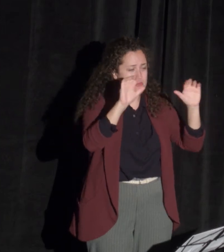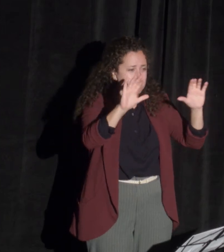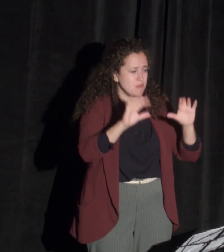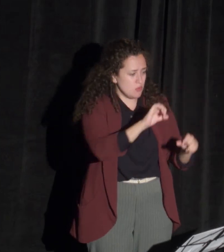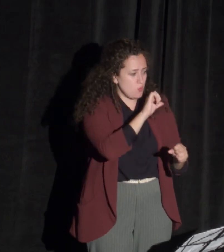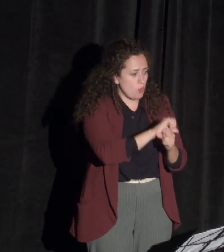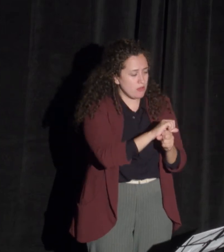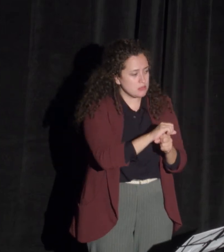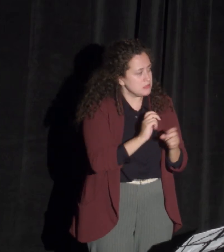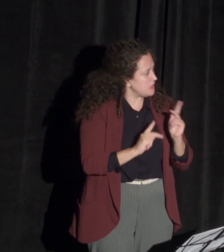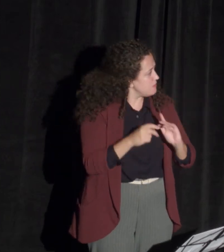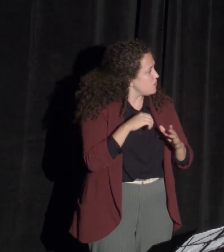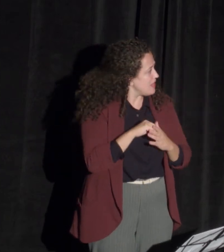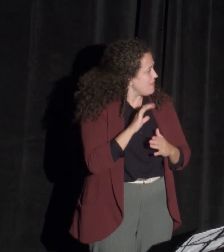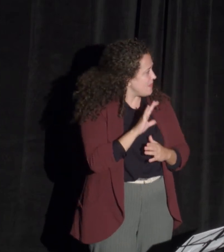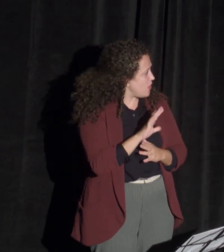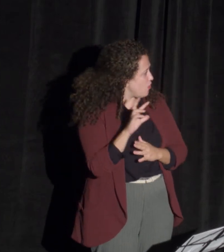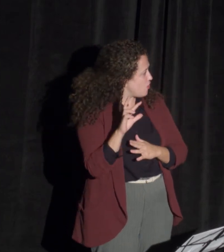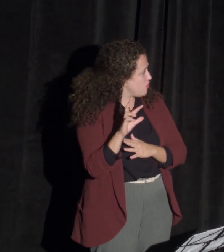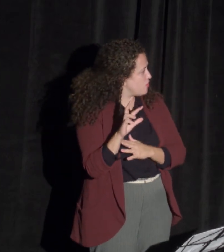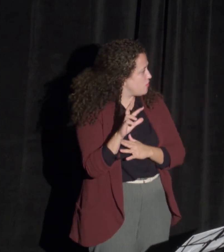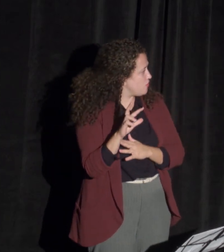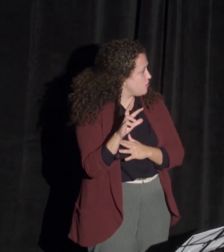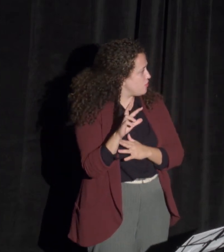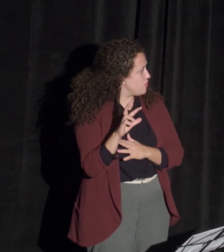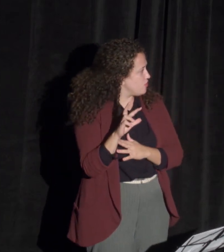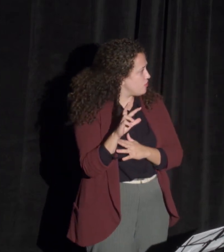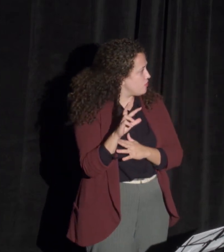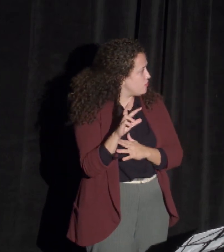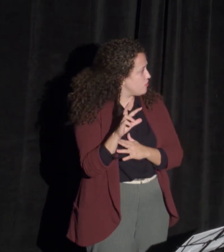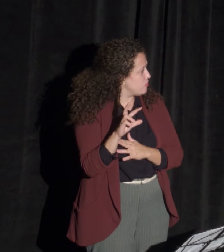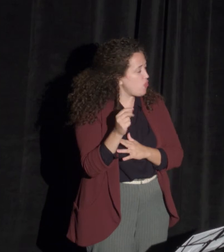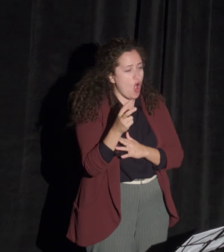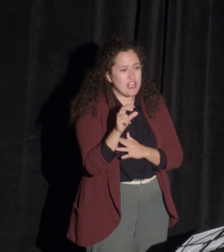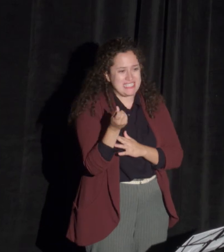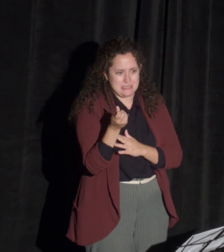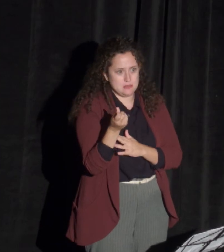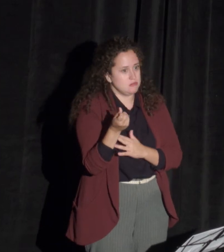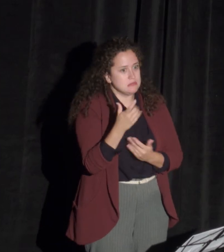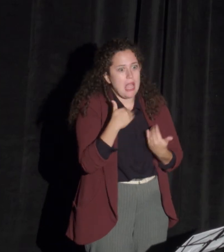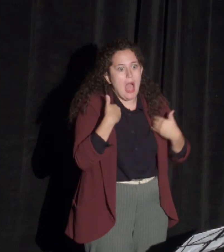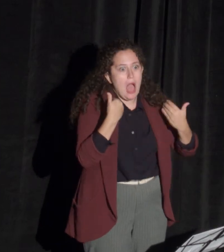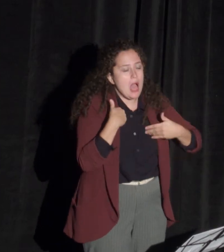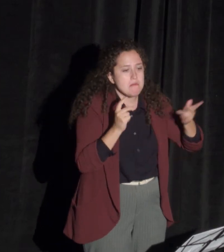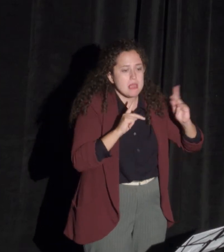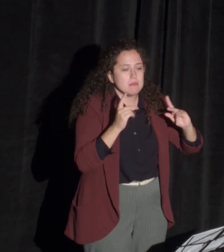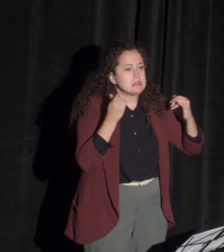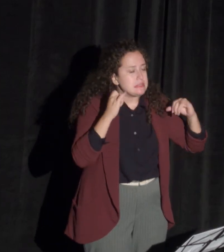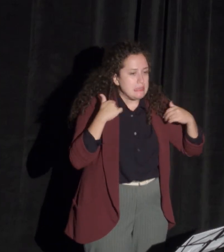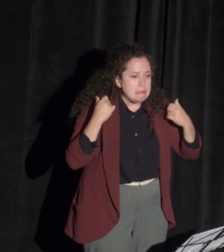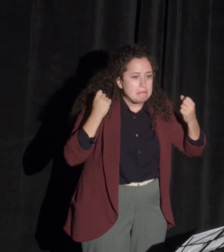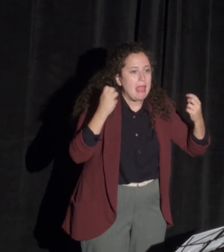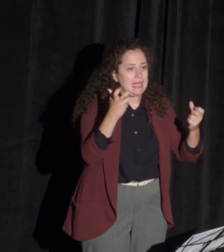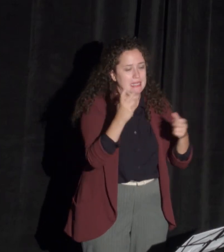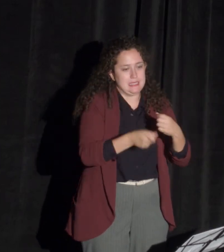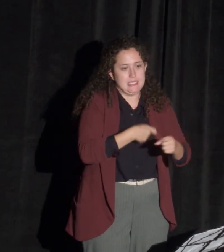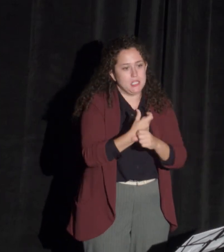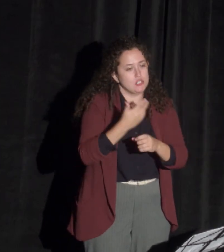still. You know, many years in front of them. And as one of those, Rovina has already been nominated 3